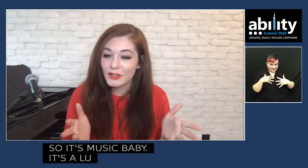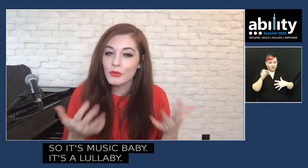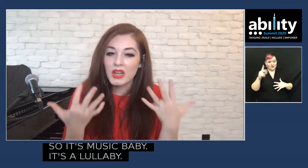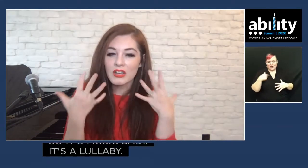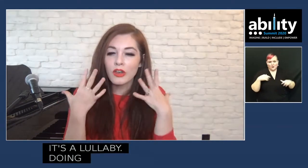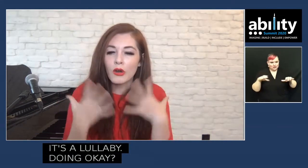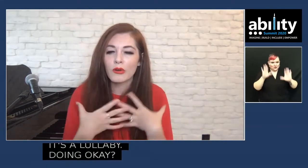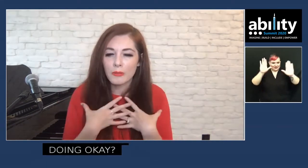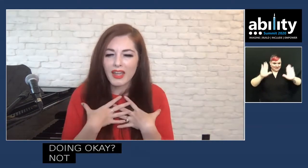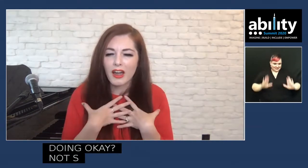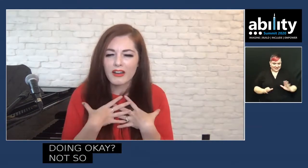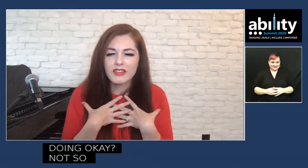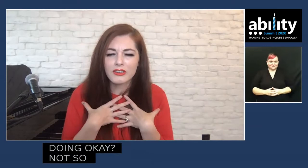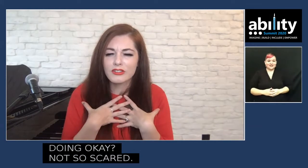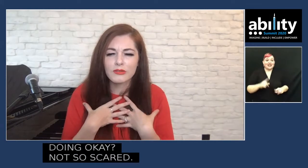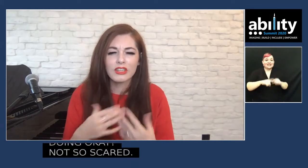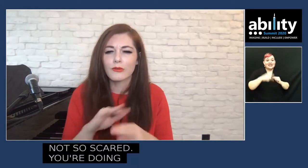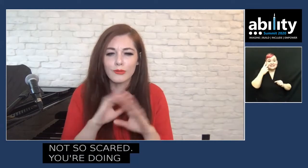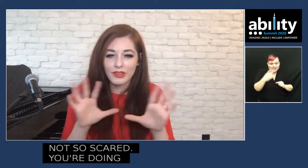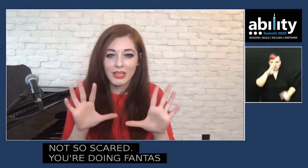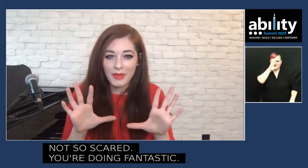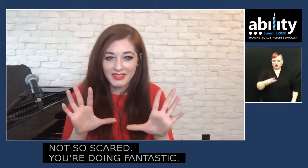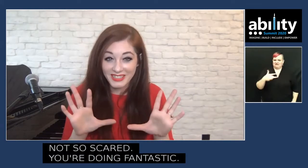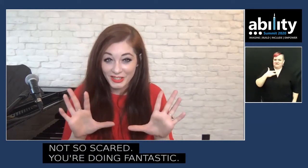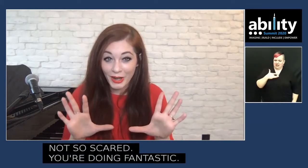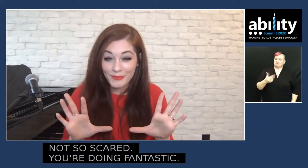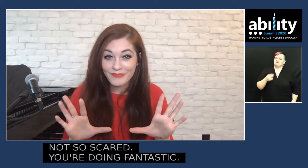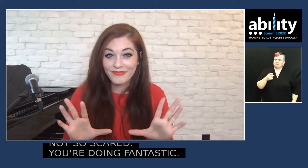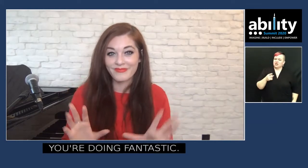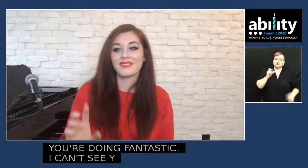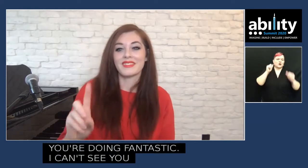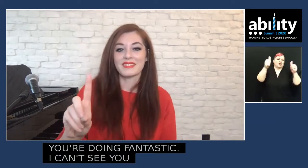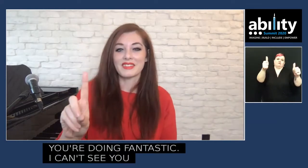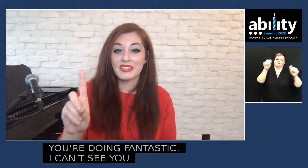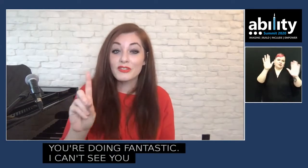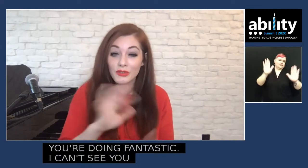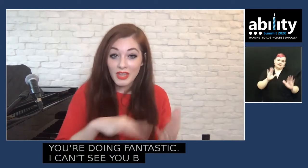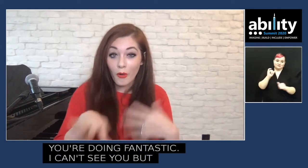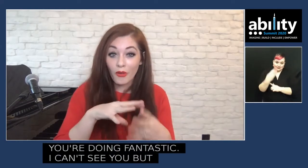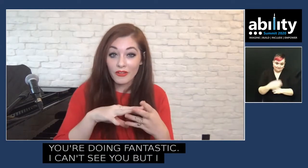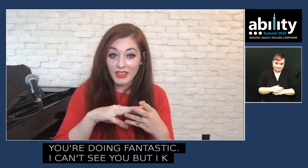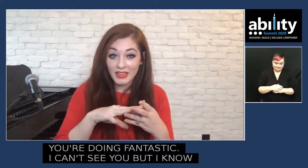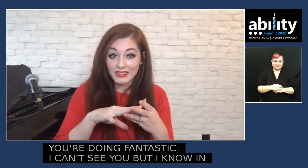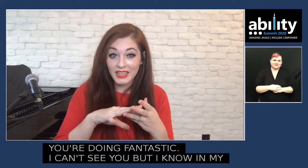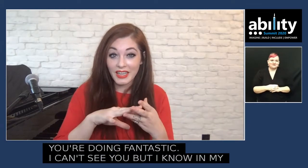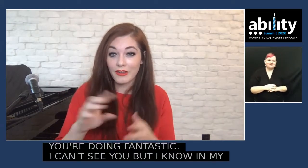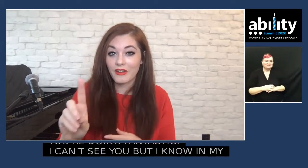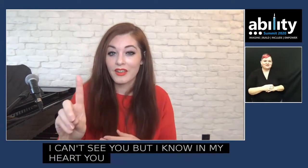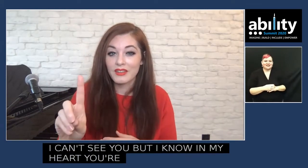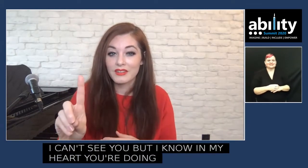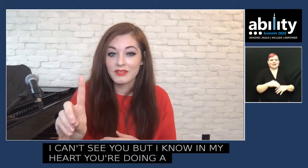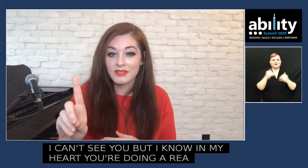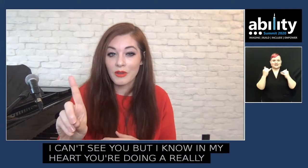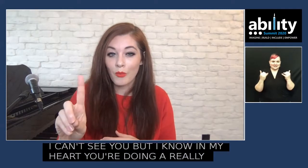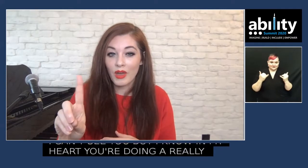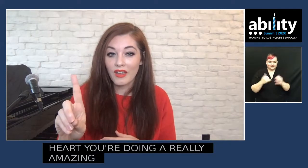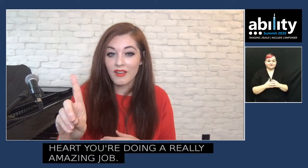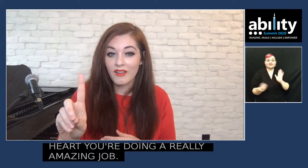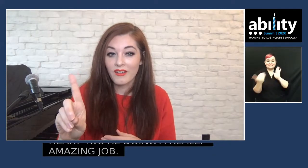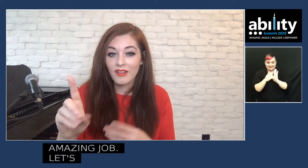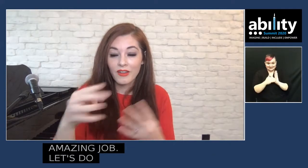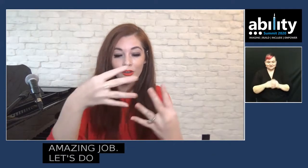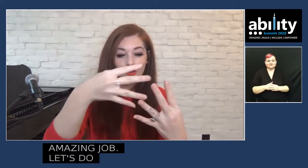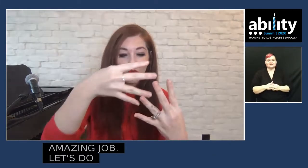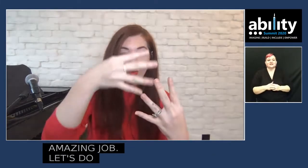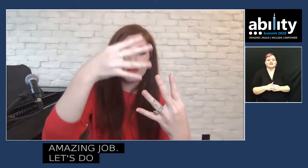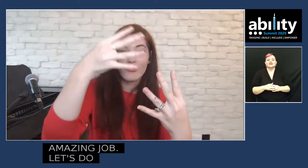I can't see you, but I know in my heart that you're doing a really amazing job. So let's do that whole thing together.